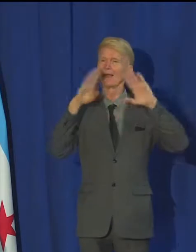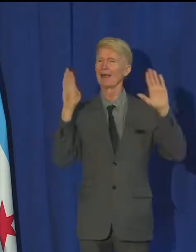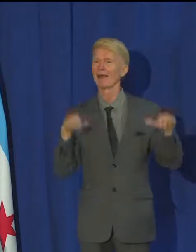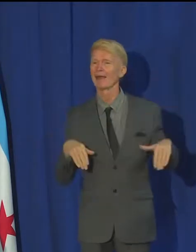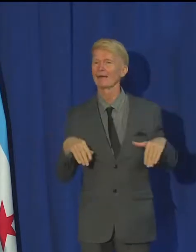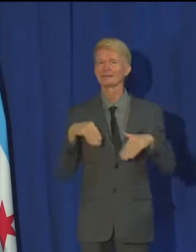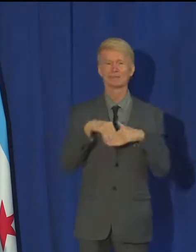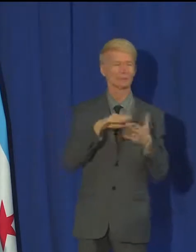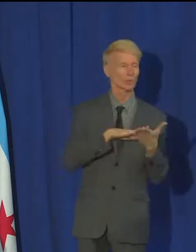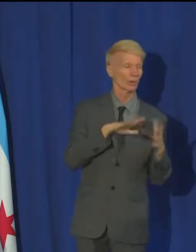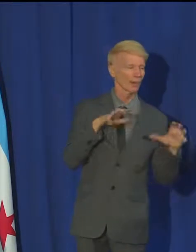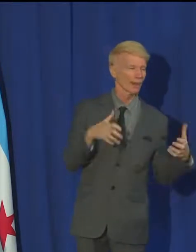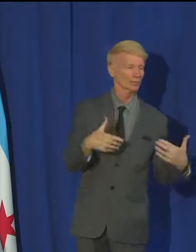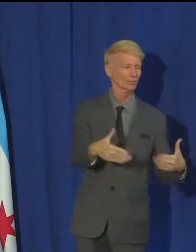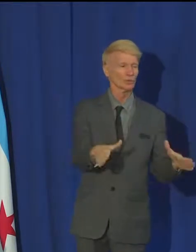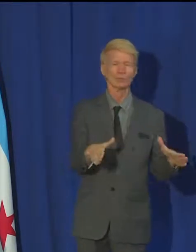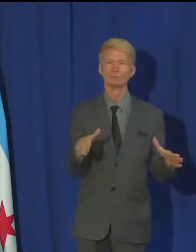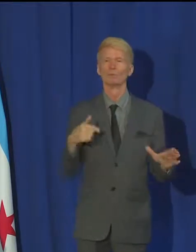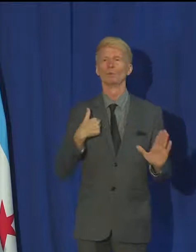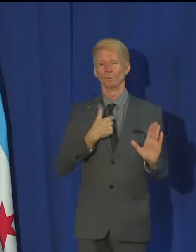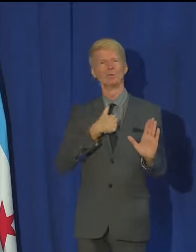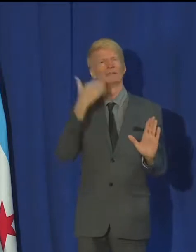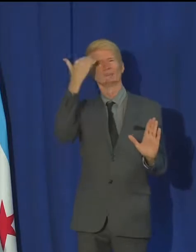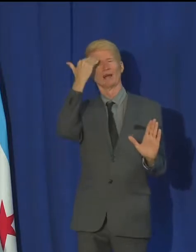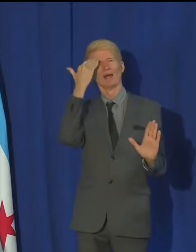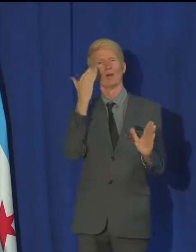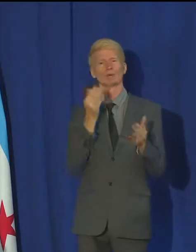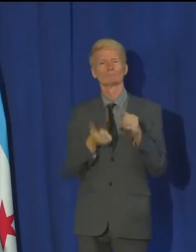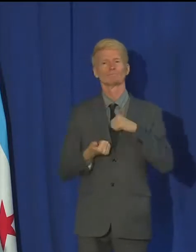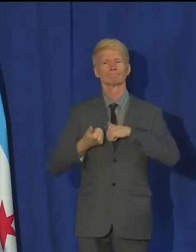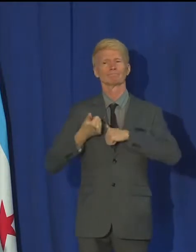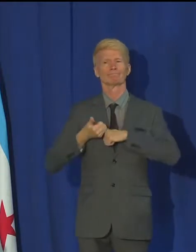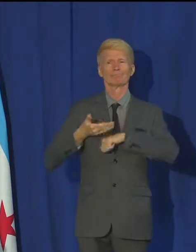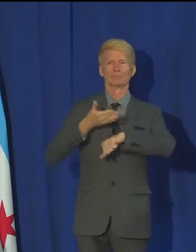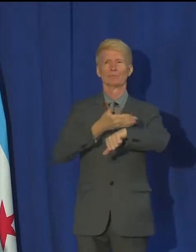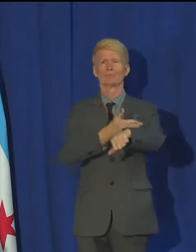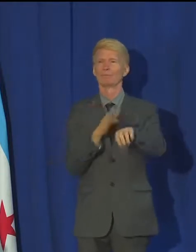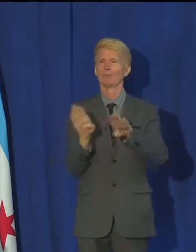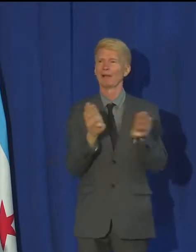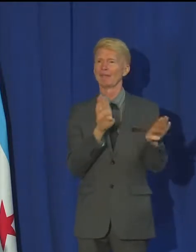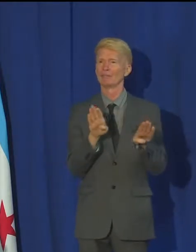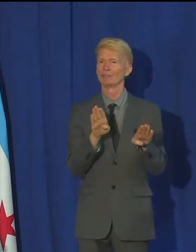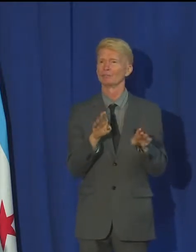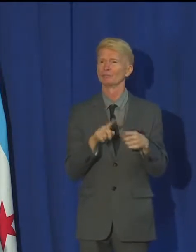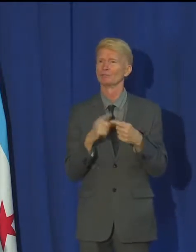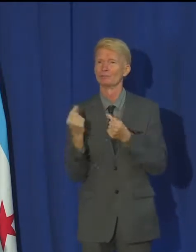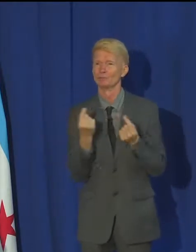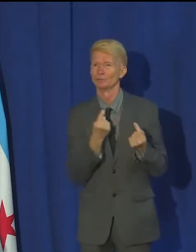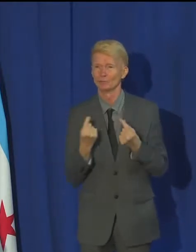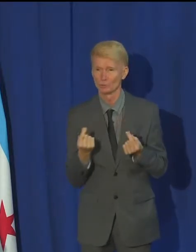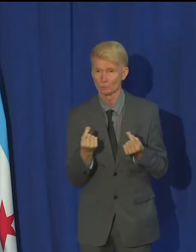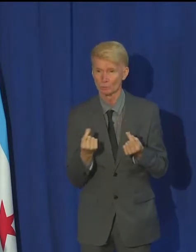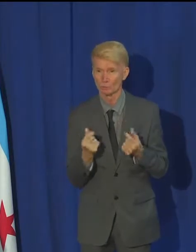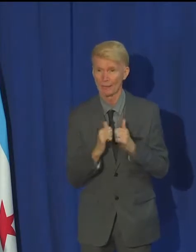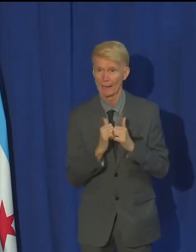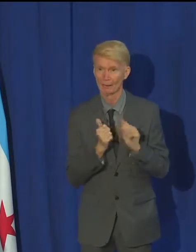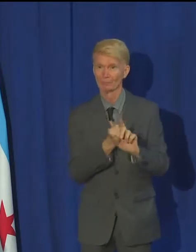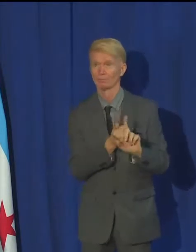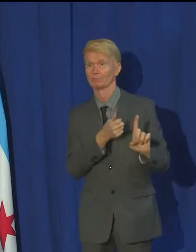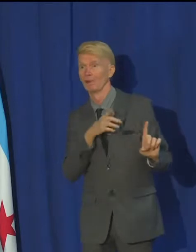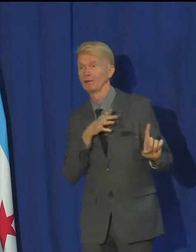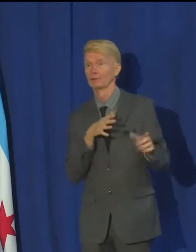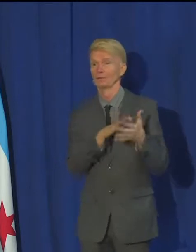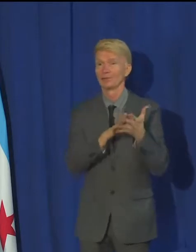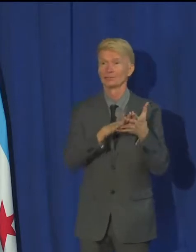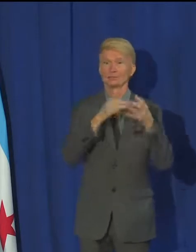know the things we need to do. And if we do these things, I'm confident that we will be able